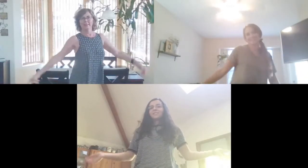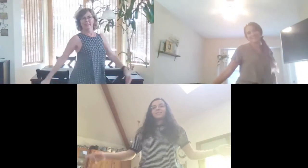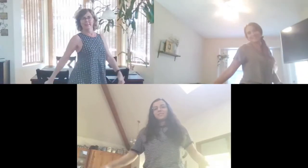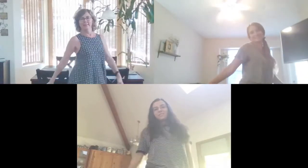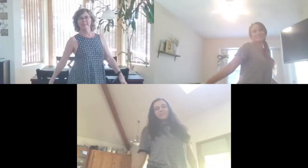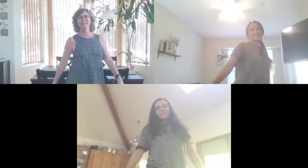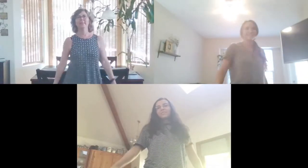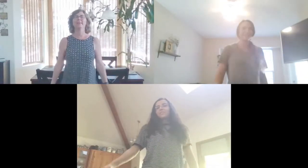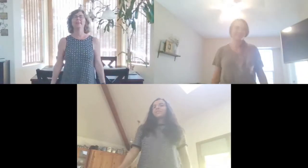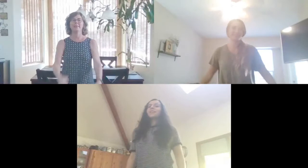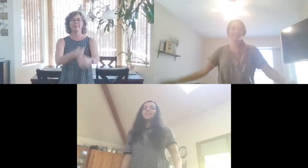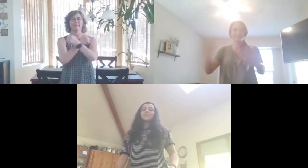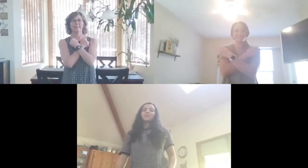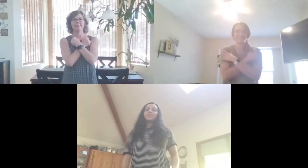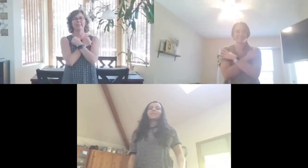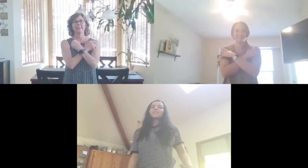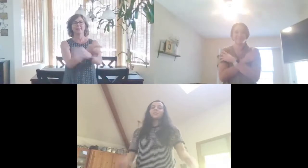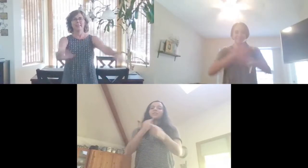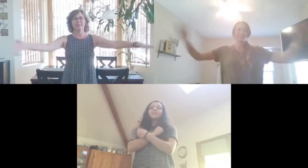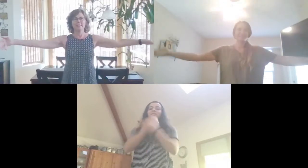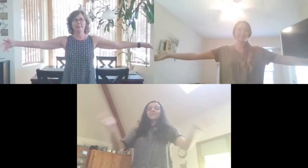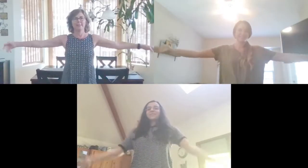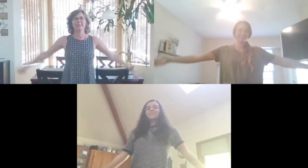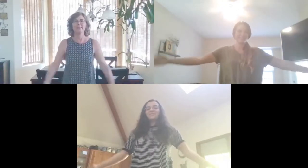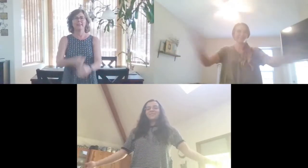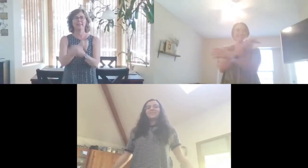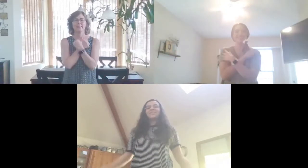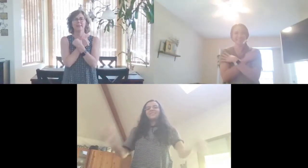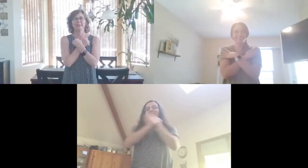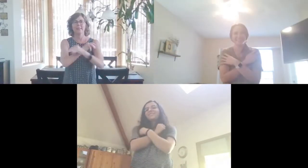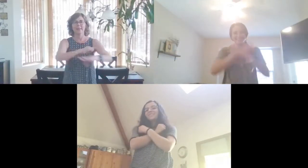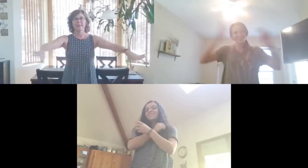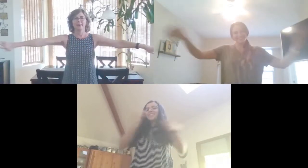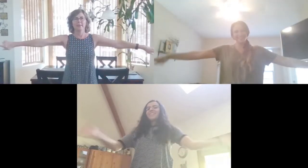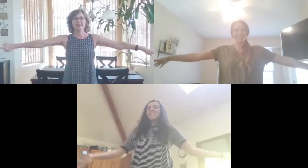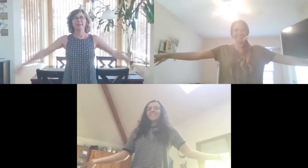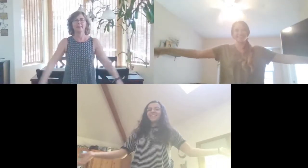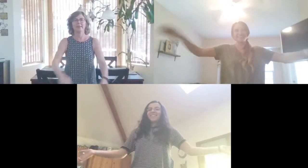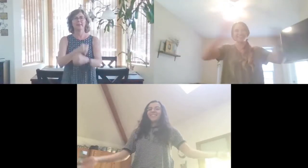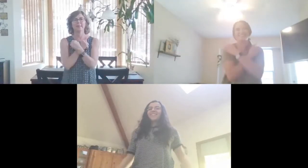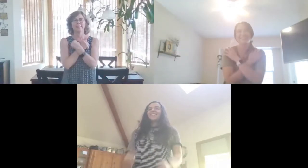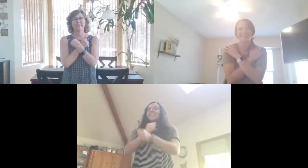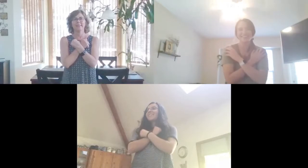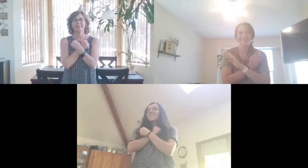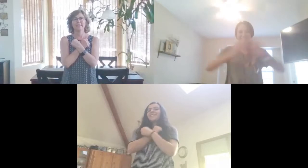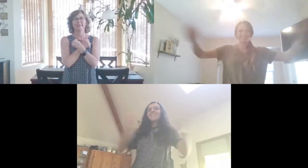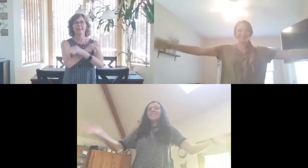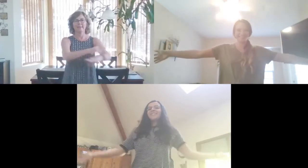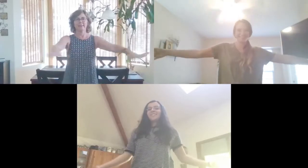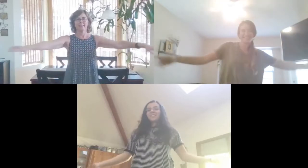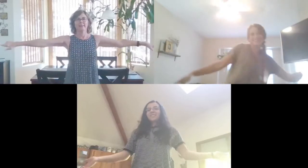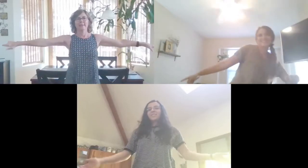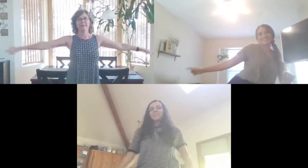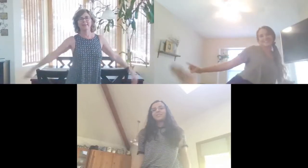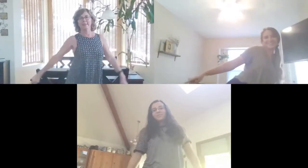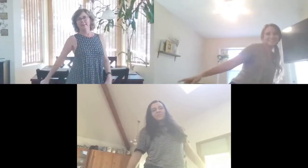soul. I've got love like an ocean, I've got love like an ocean, I've got love like an ocean